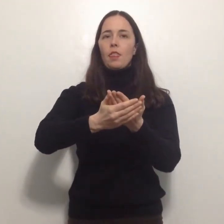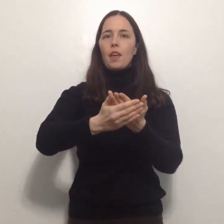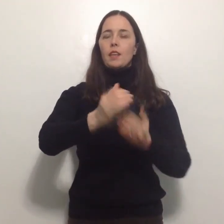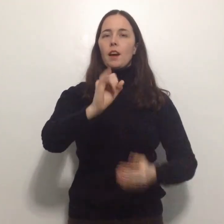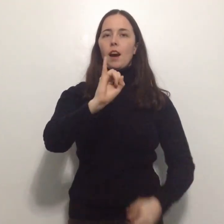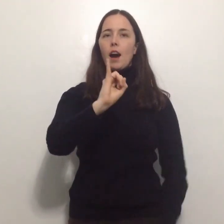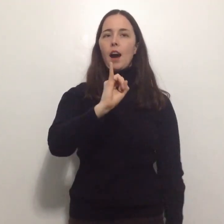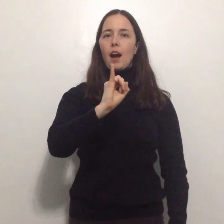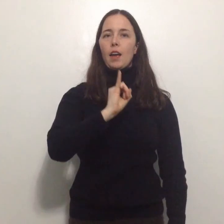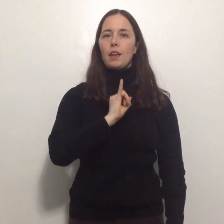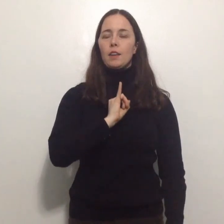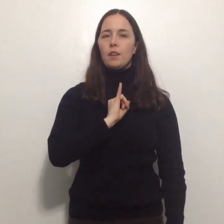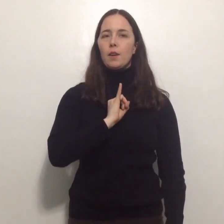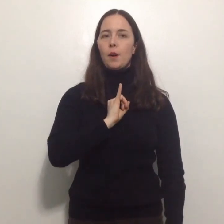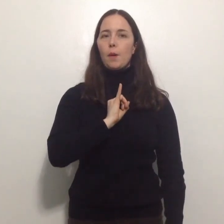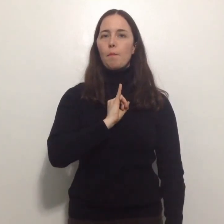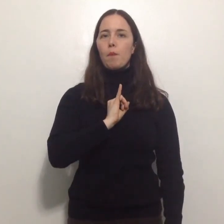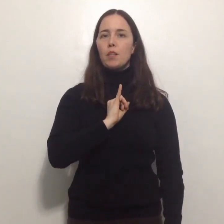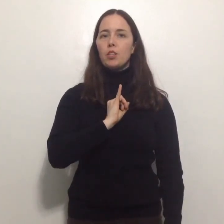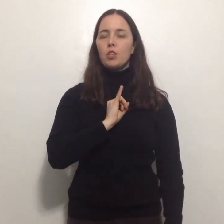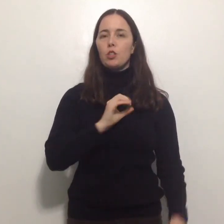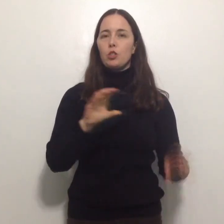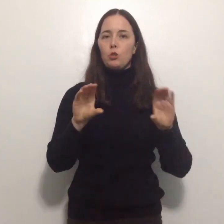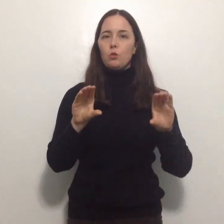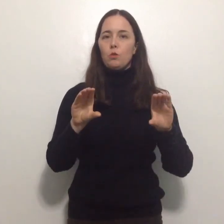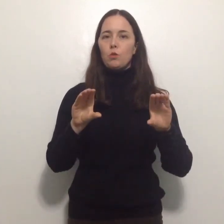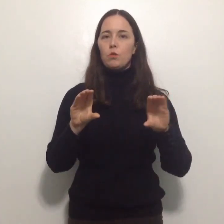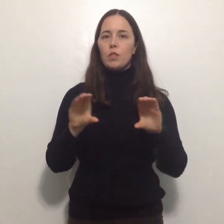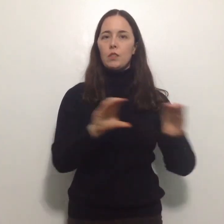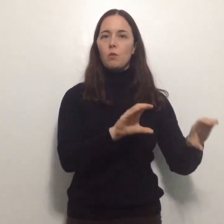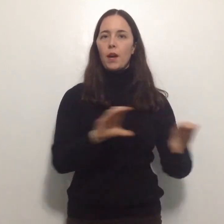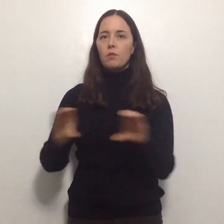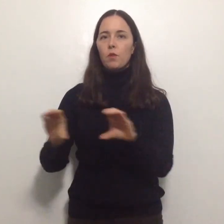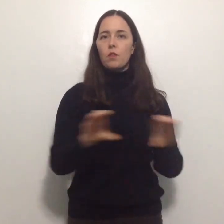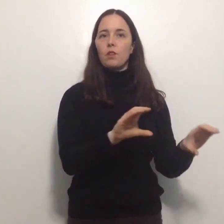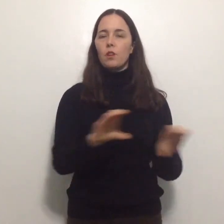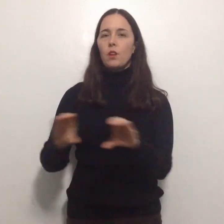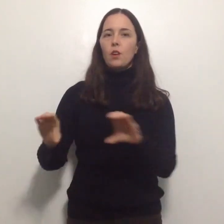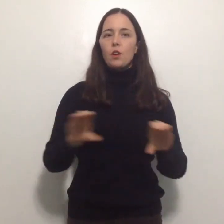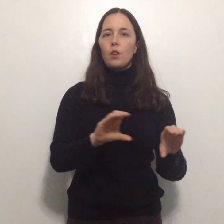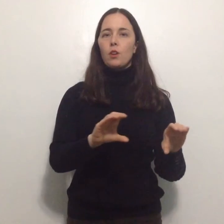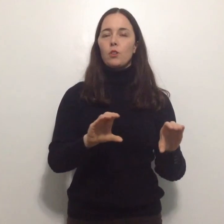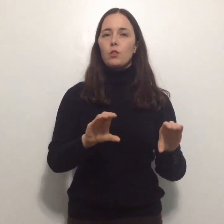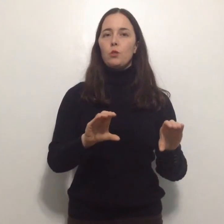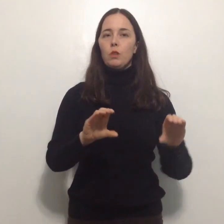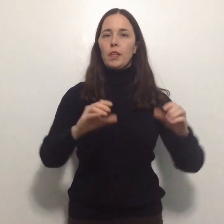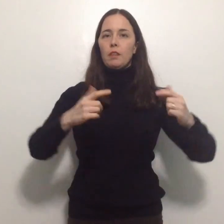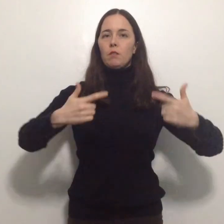that I must do, 2 C's, go back and forth, to live, make